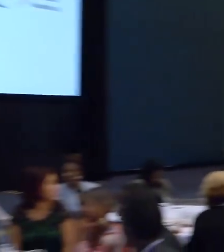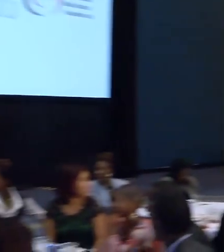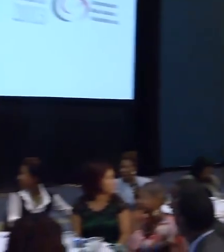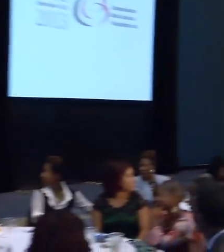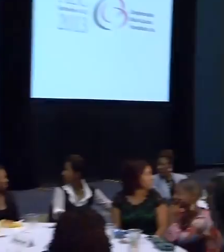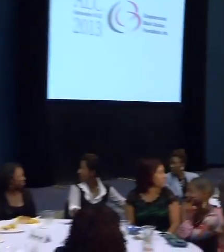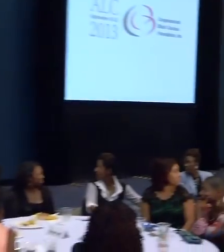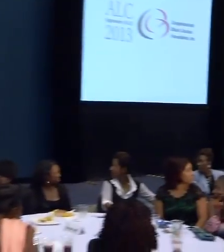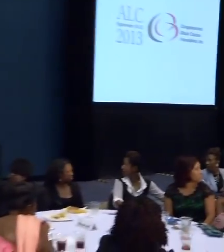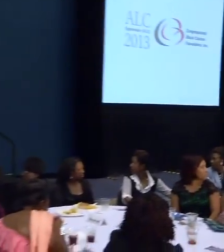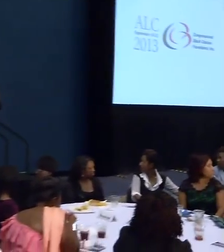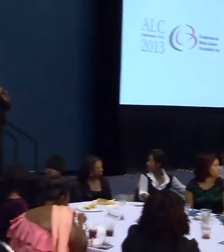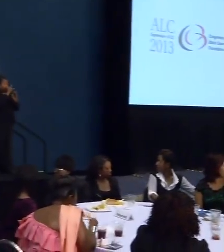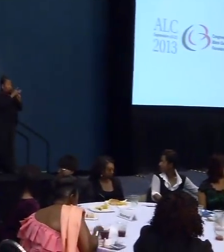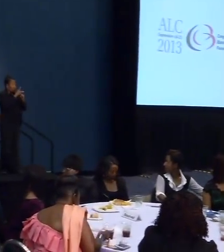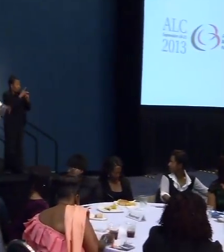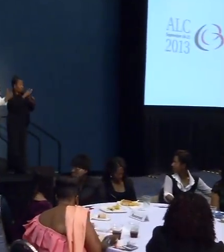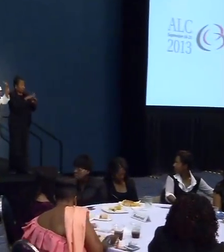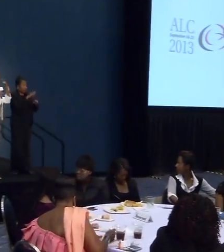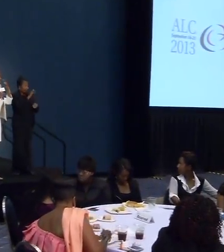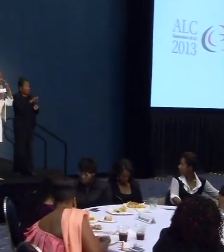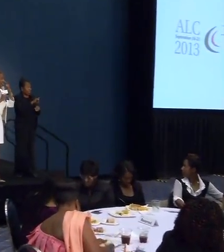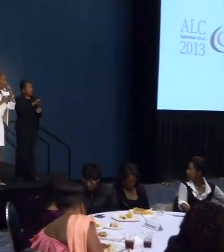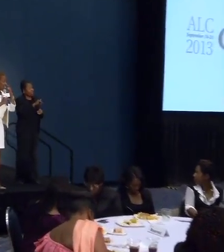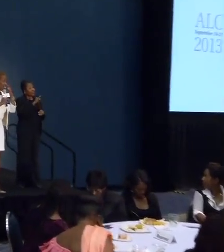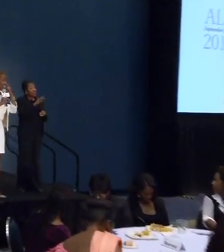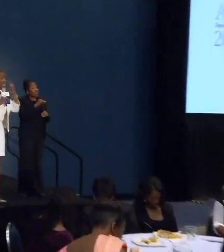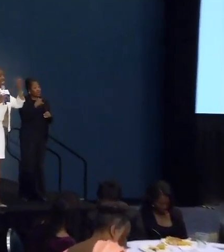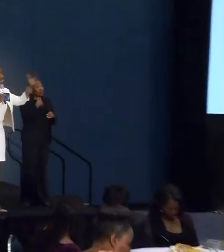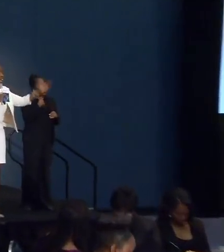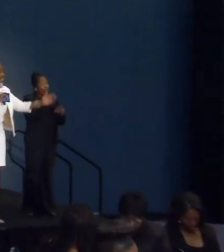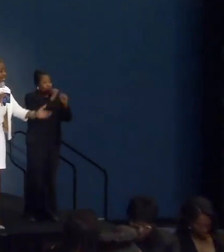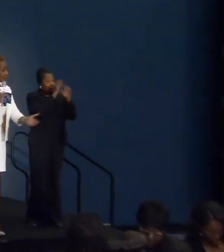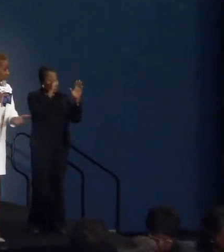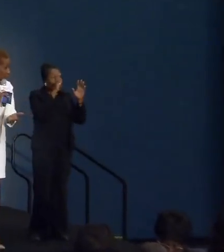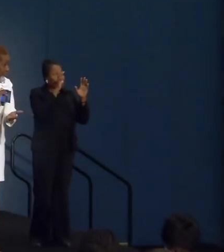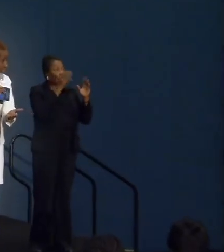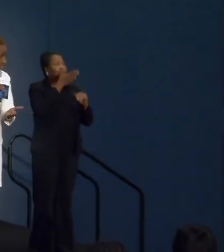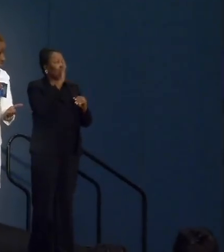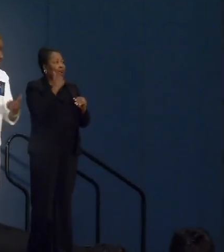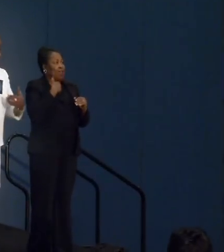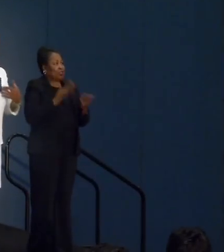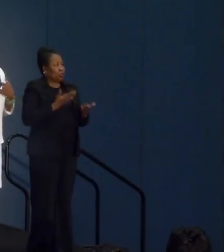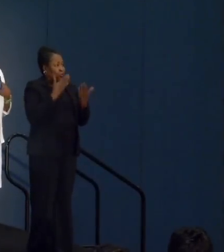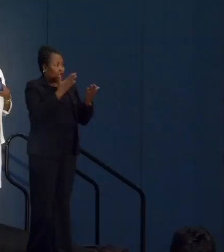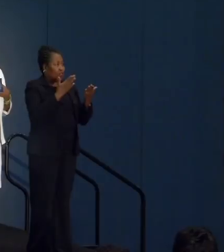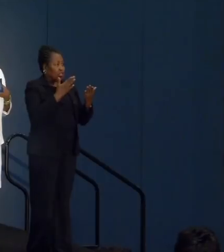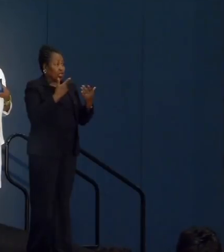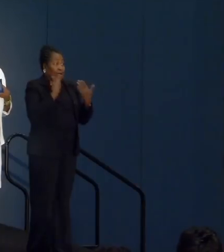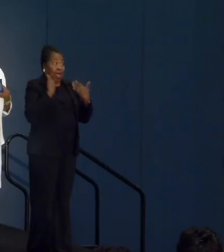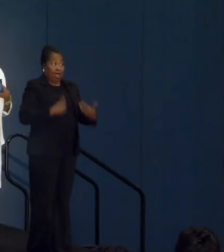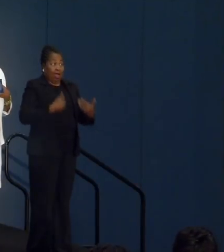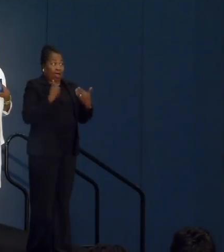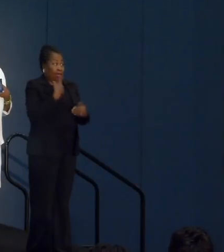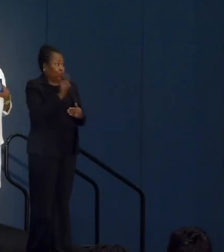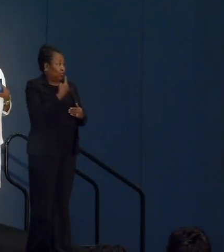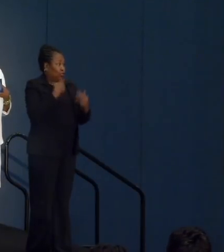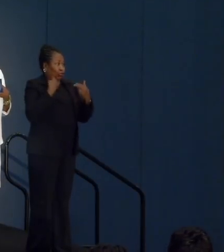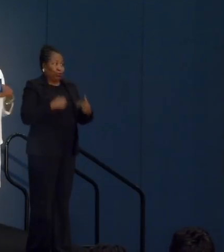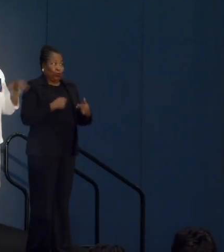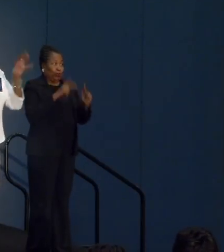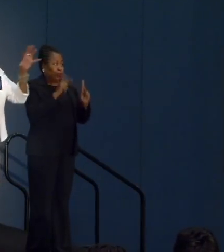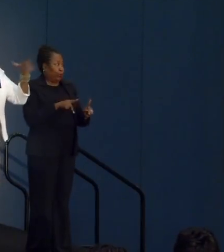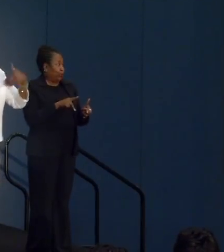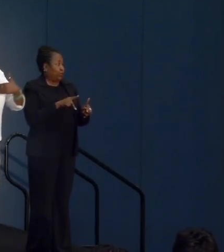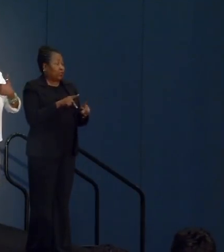got to pray guidance on that one. As I said, if you have a vision, God has the provision. I'm just a human being.